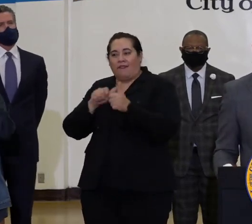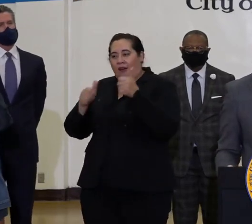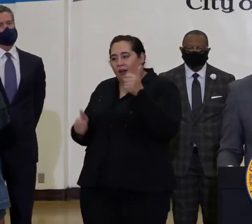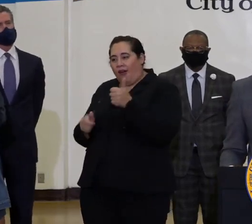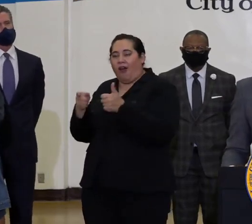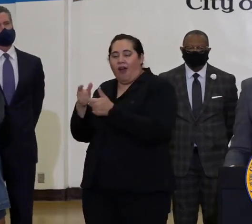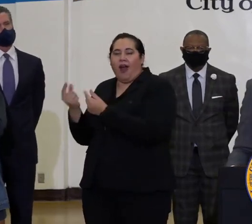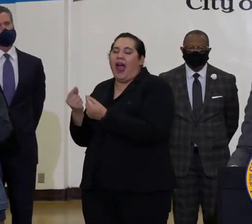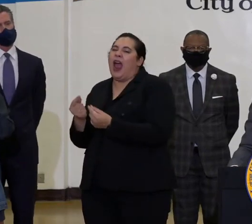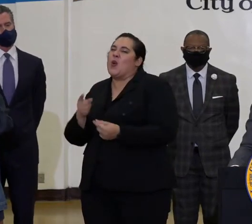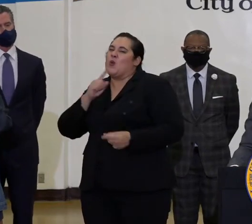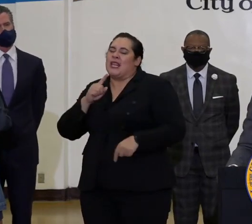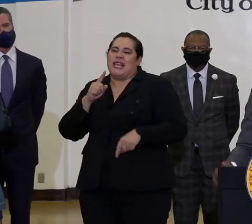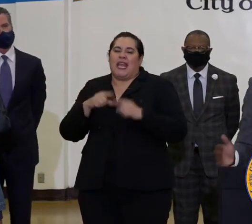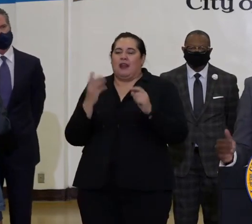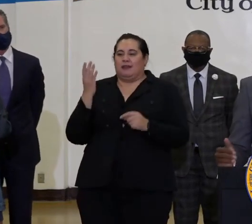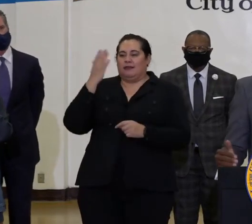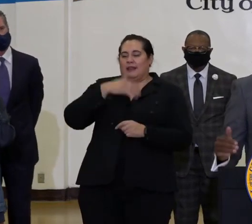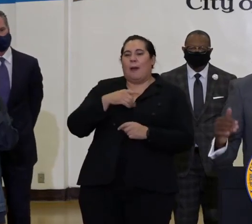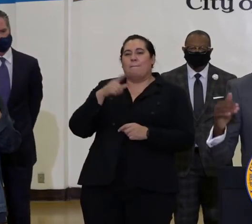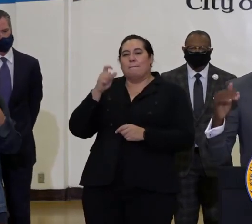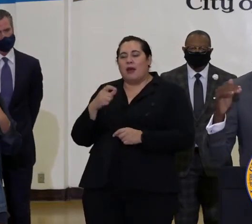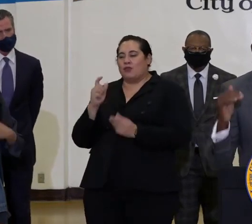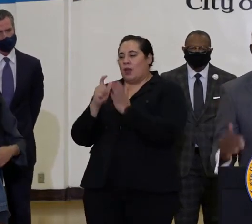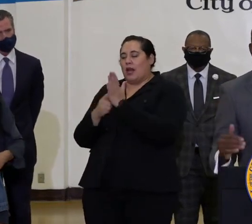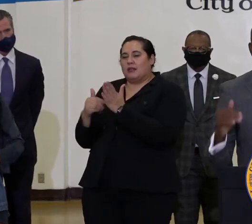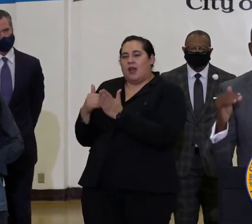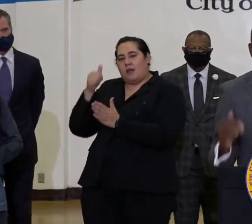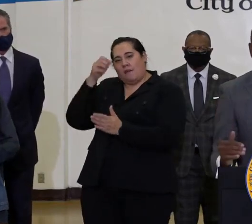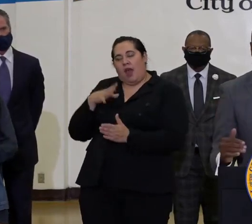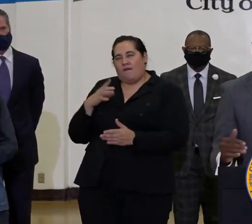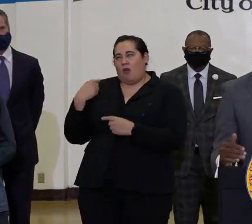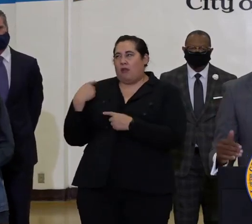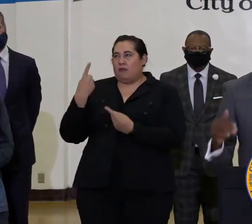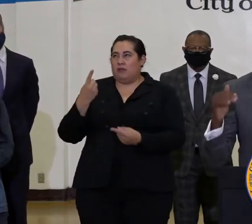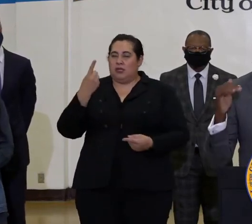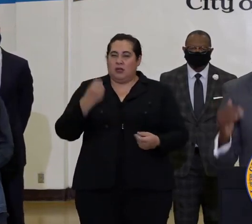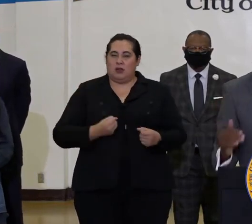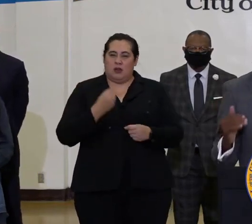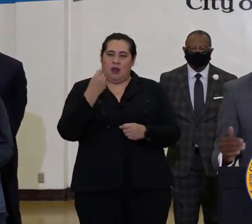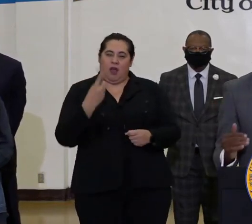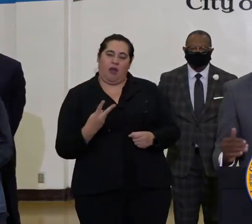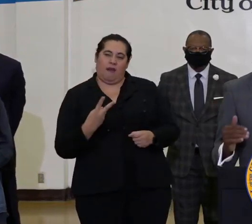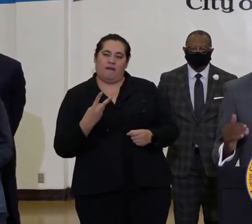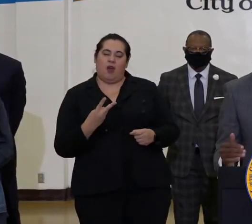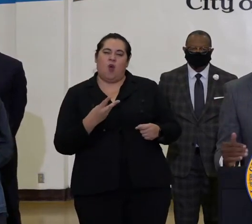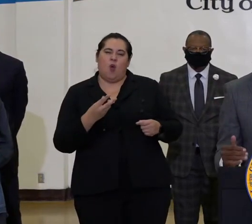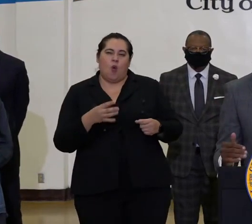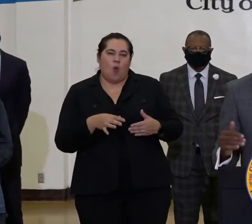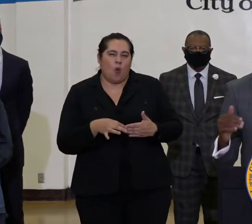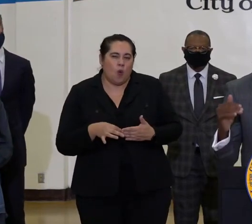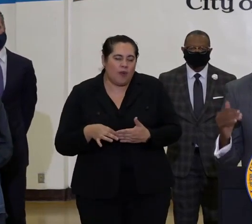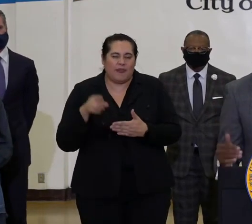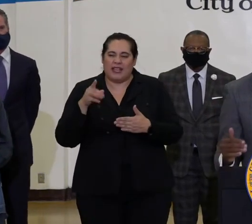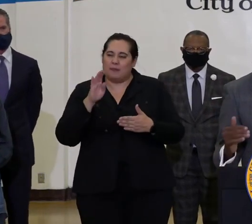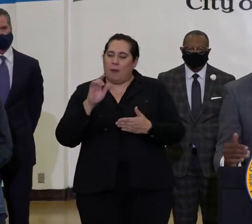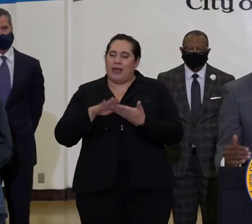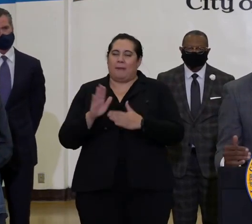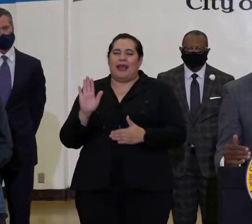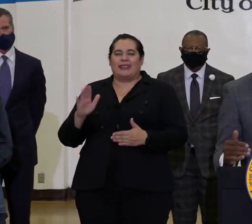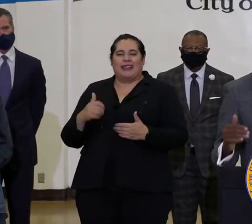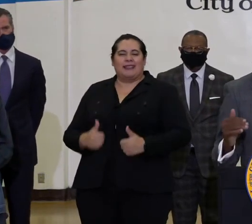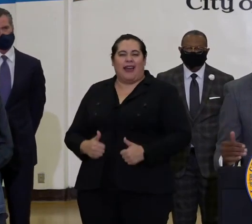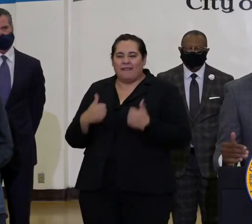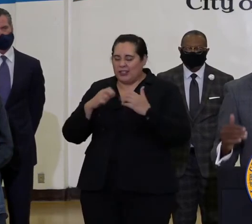And I would be remiss if I didn't recognize the young man for the last year and a half who has let this bill be his life in